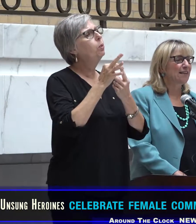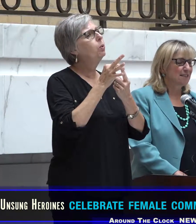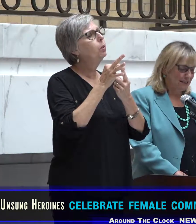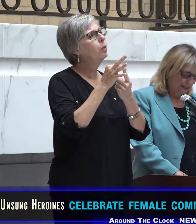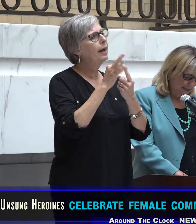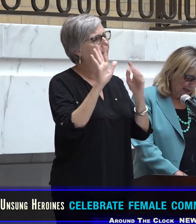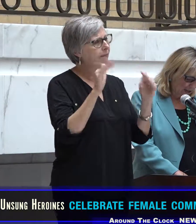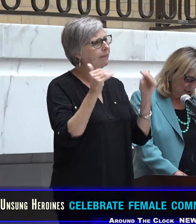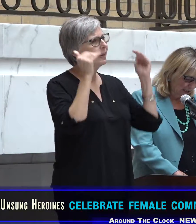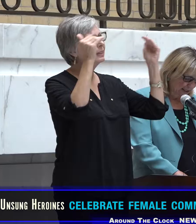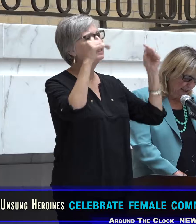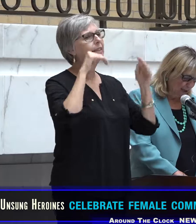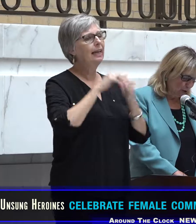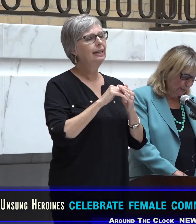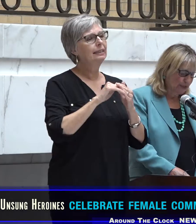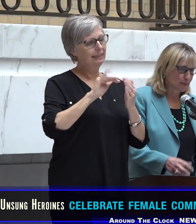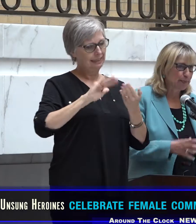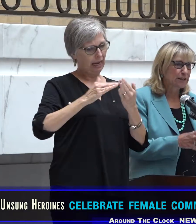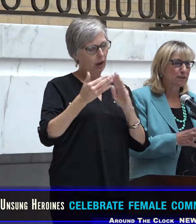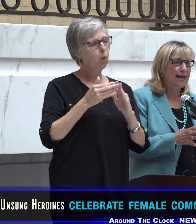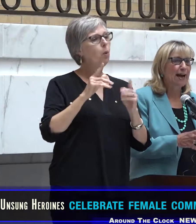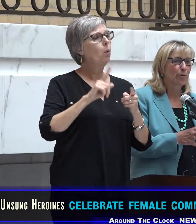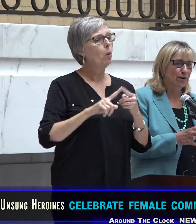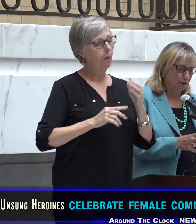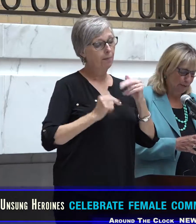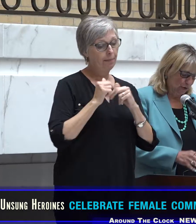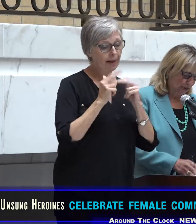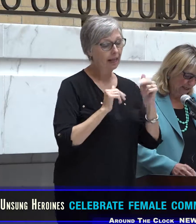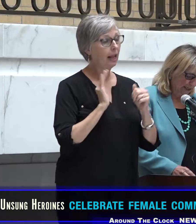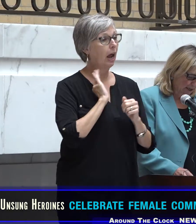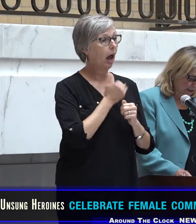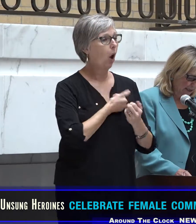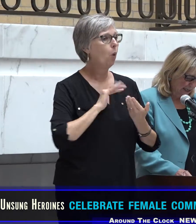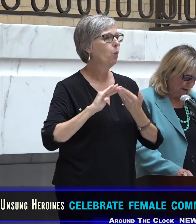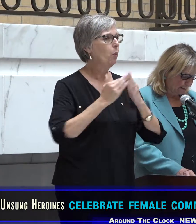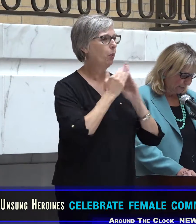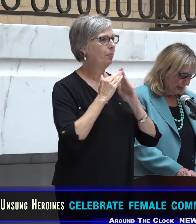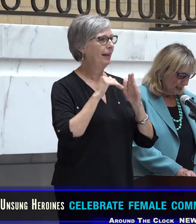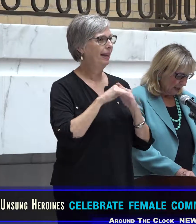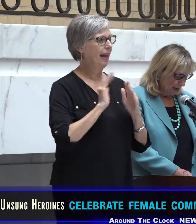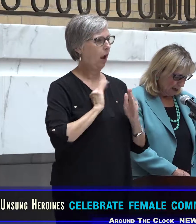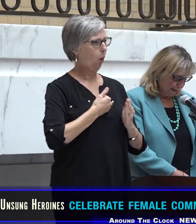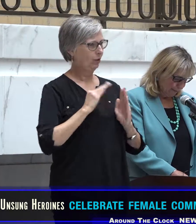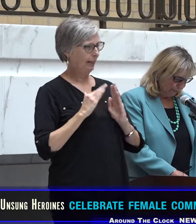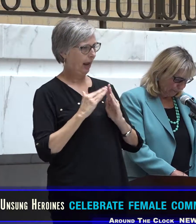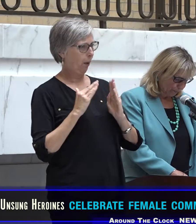unique advances in Ashland to help us build our community in our town.